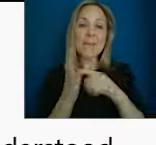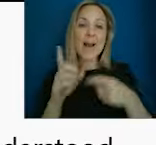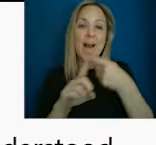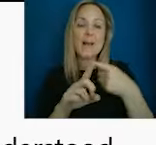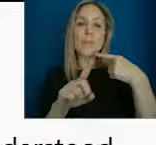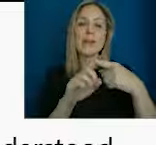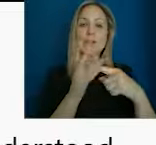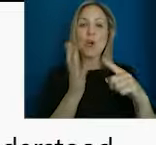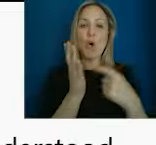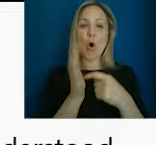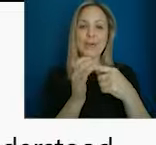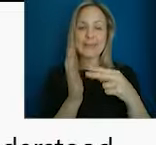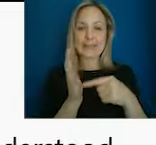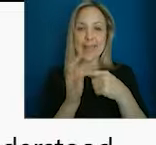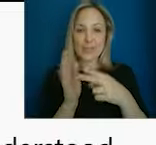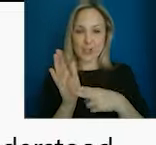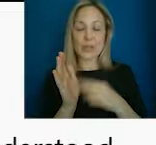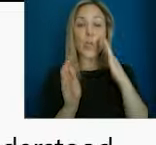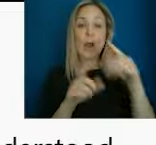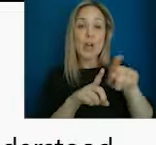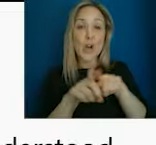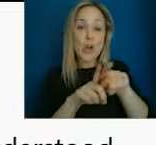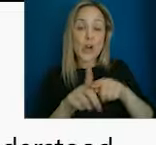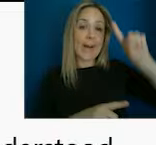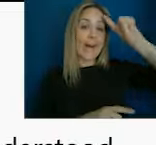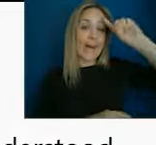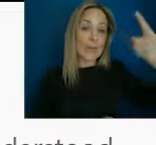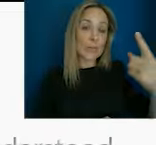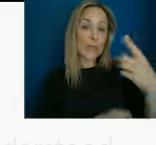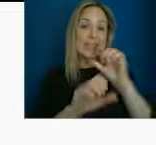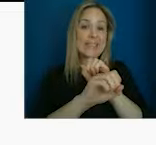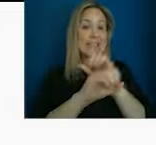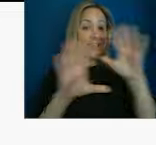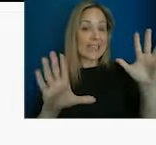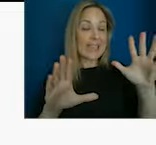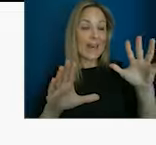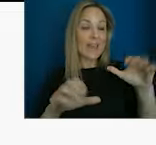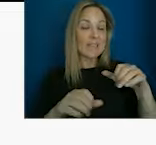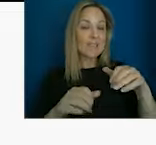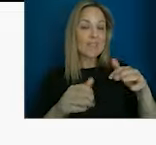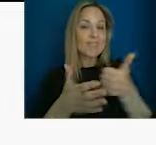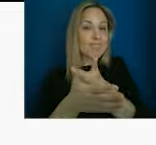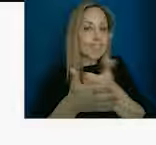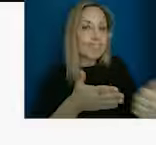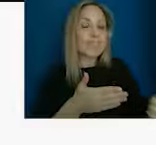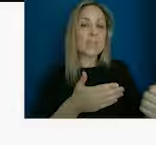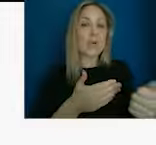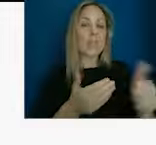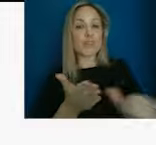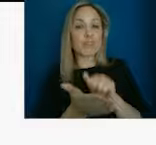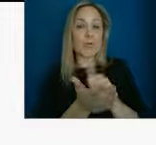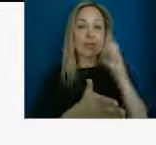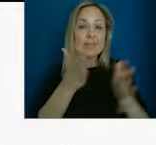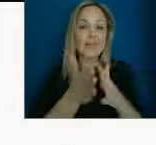and understood, and there is clear and consistent use of the appropriate signs, then a lesson could focus purely on